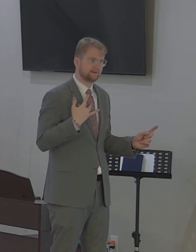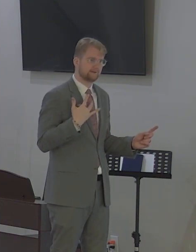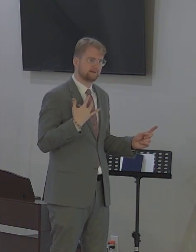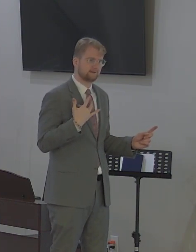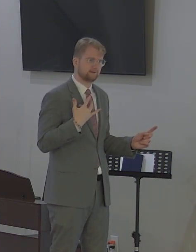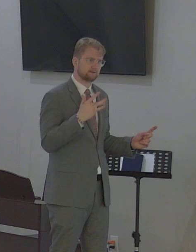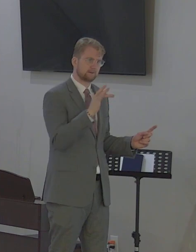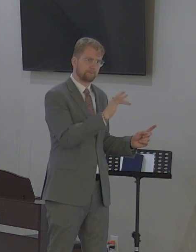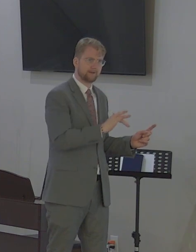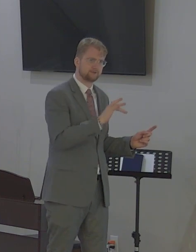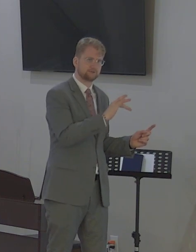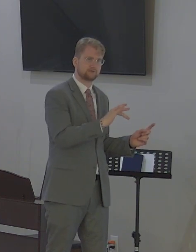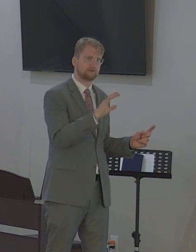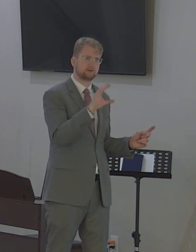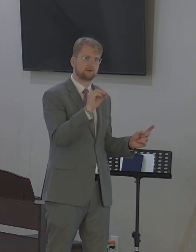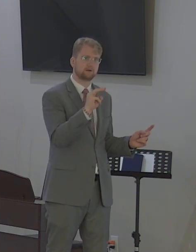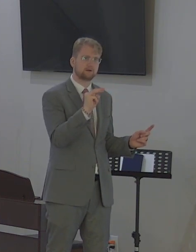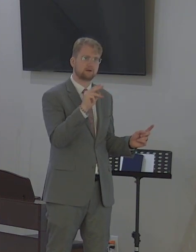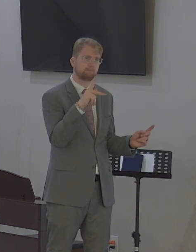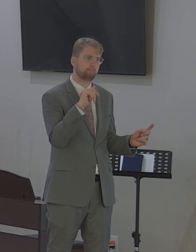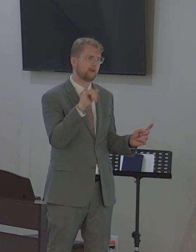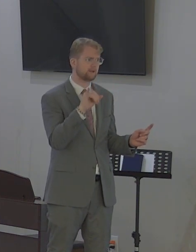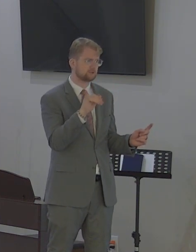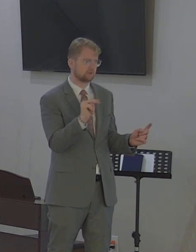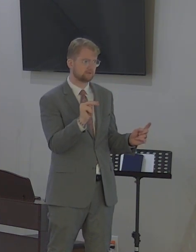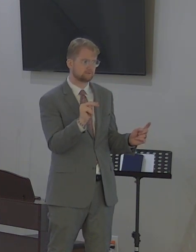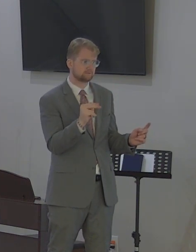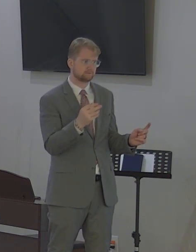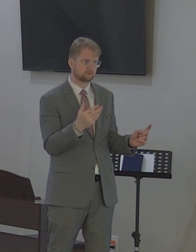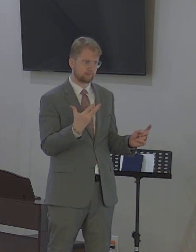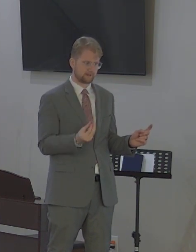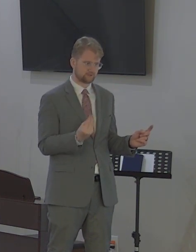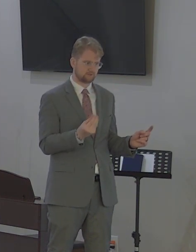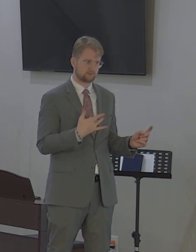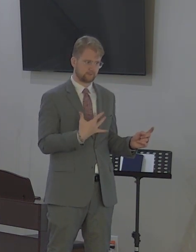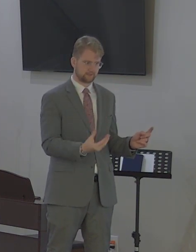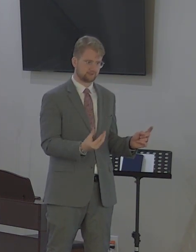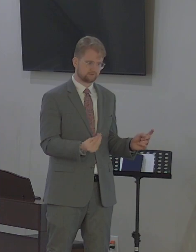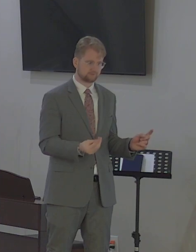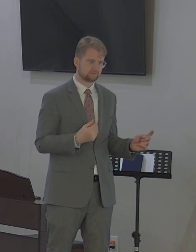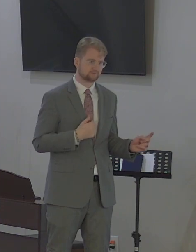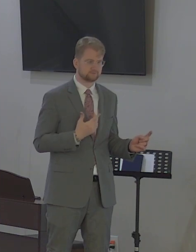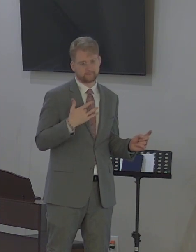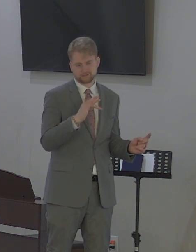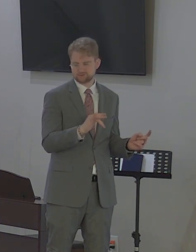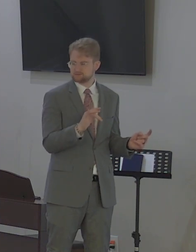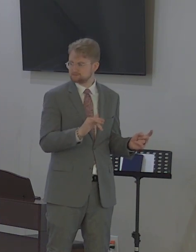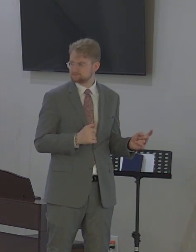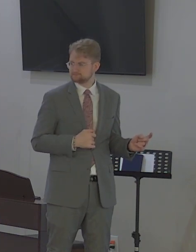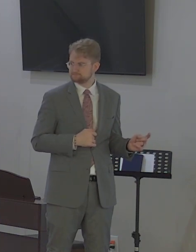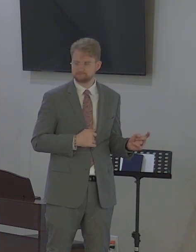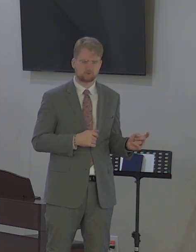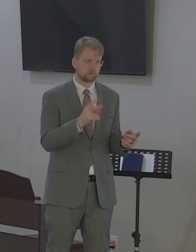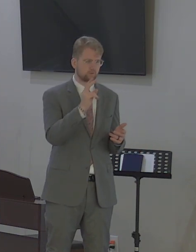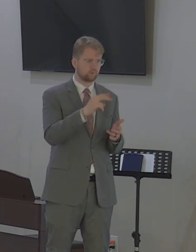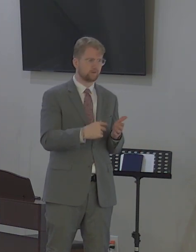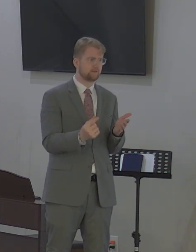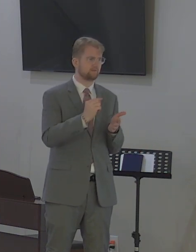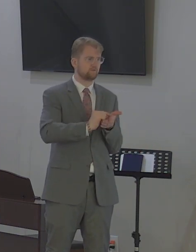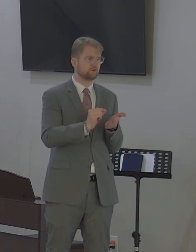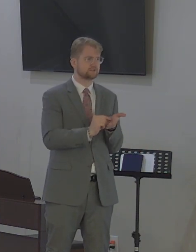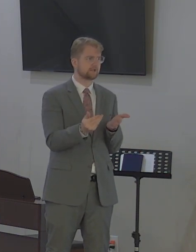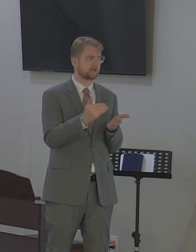Something different here. He had compassion on him. Let me read this verse again from our text.